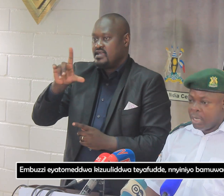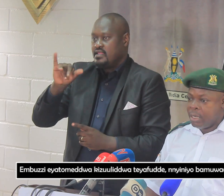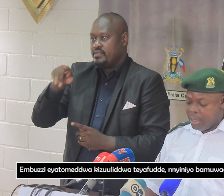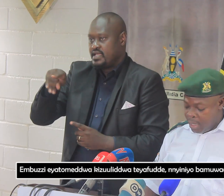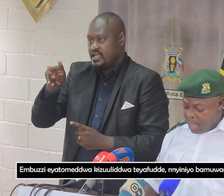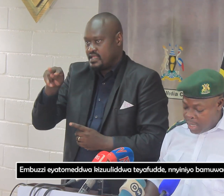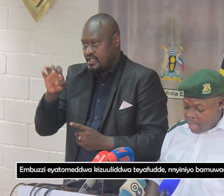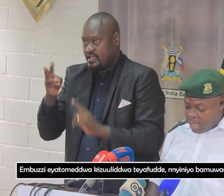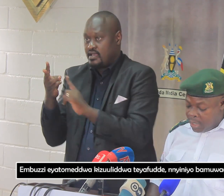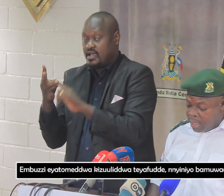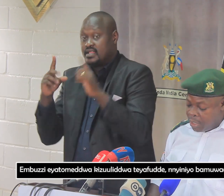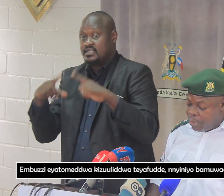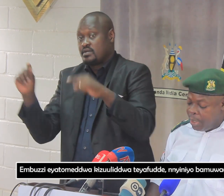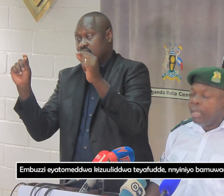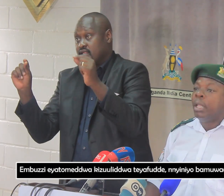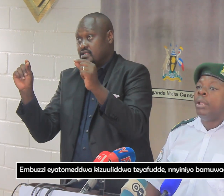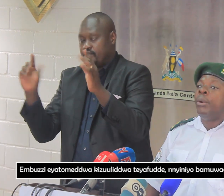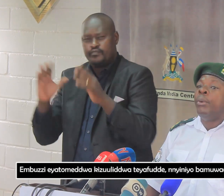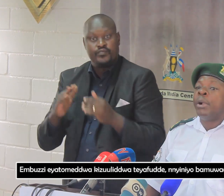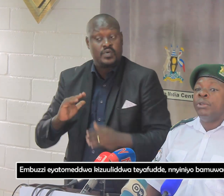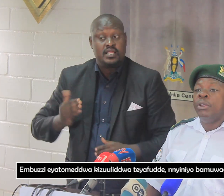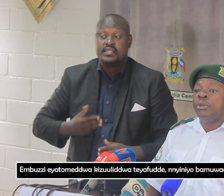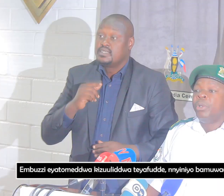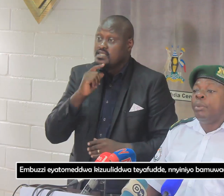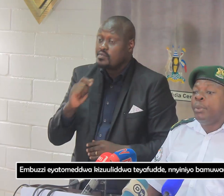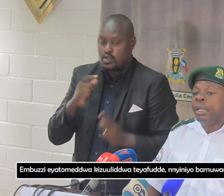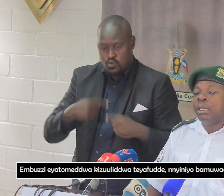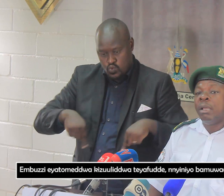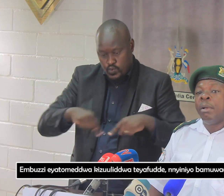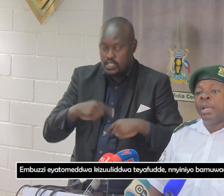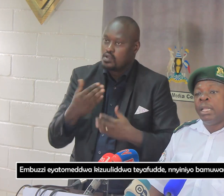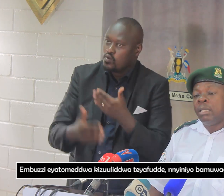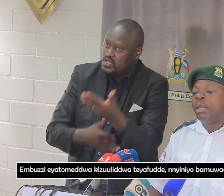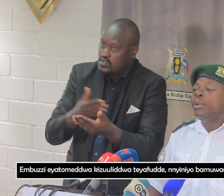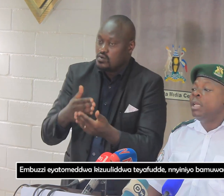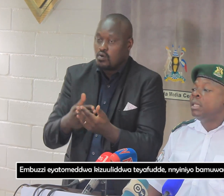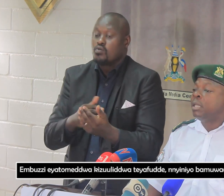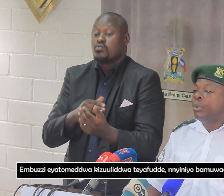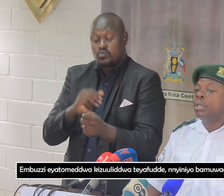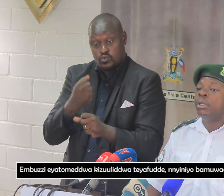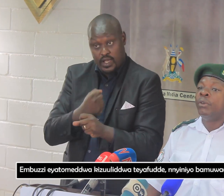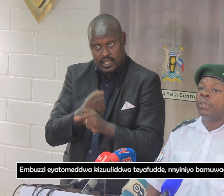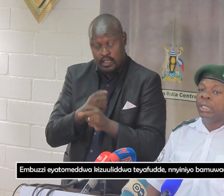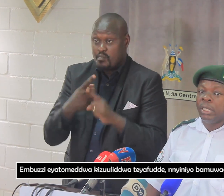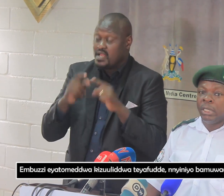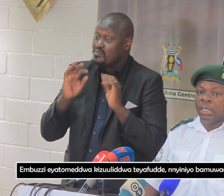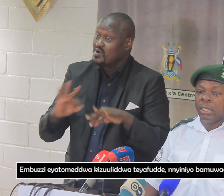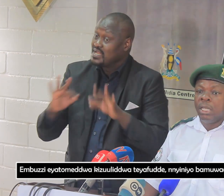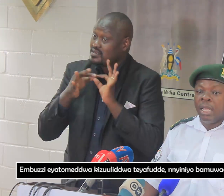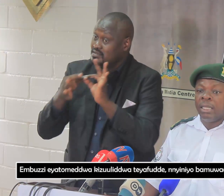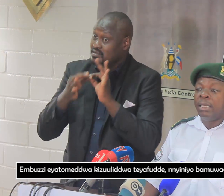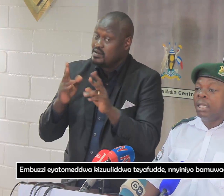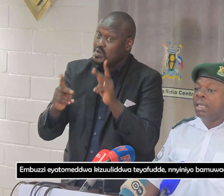Japan. Ladies and gentlemen, we are continuing to implement our mandate, but we need the support of